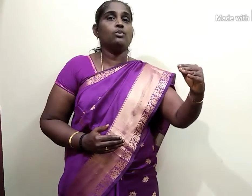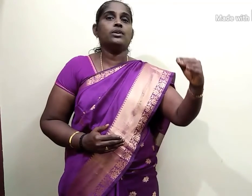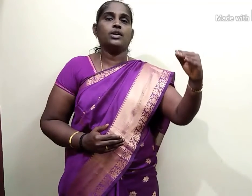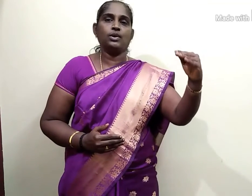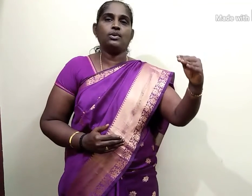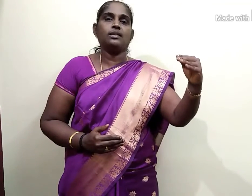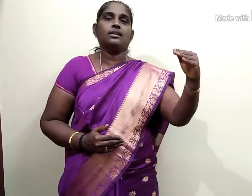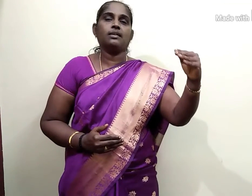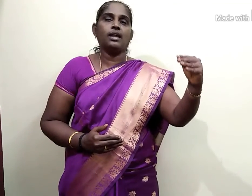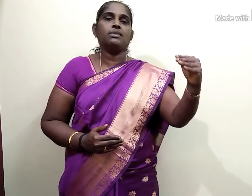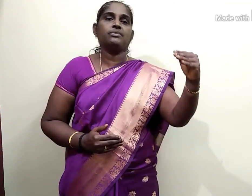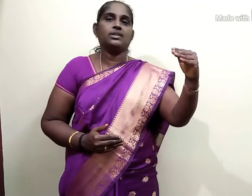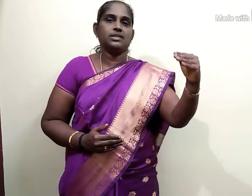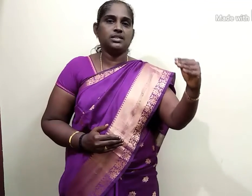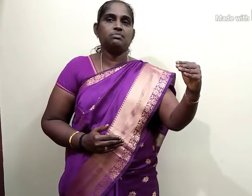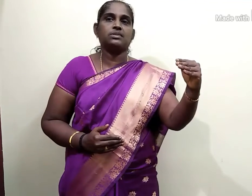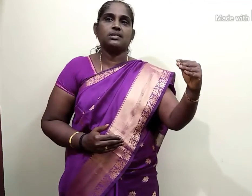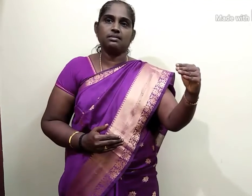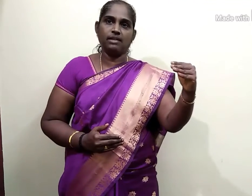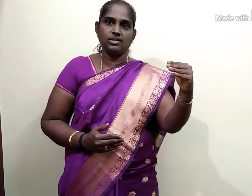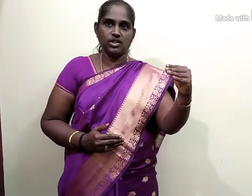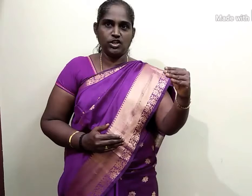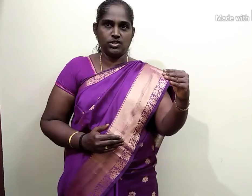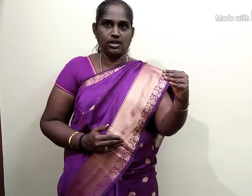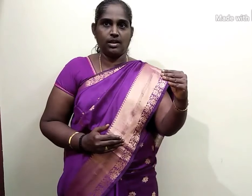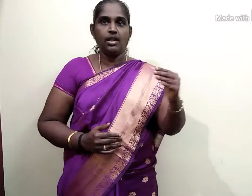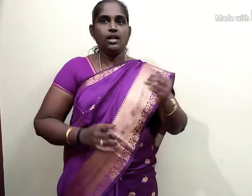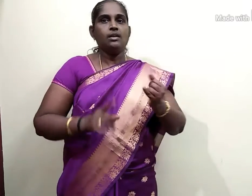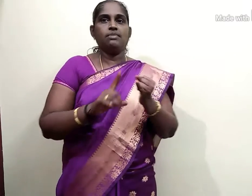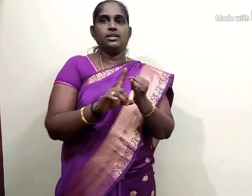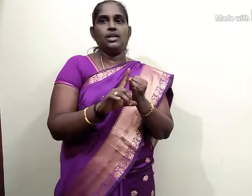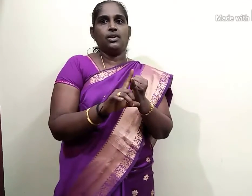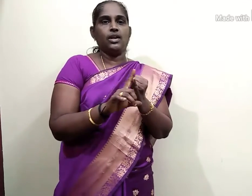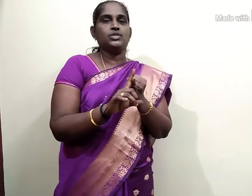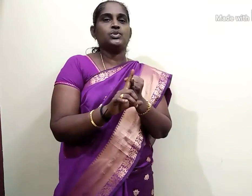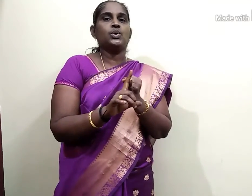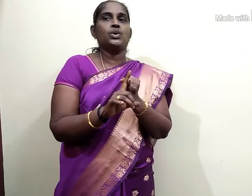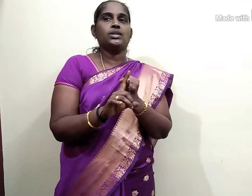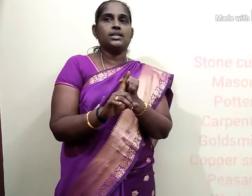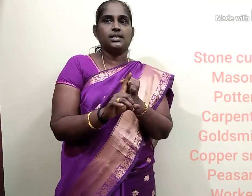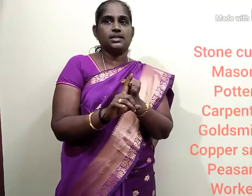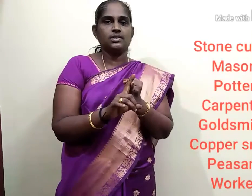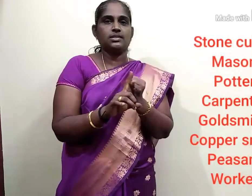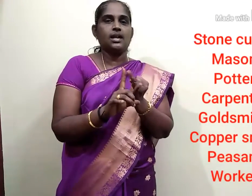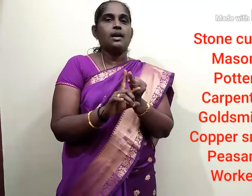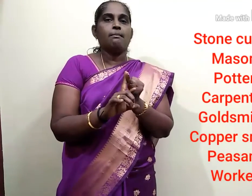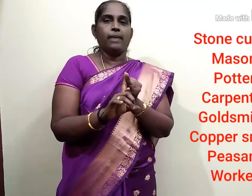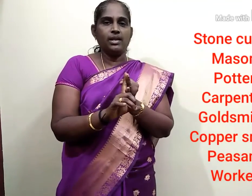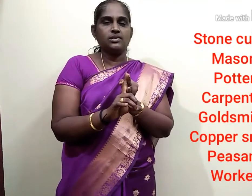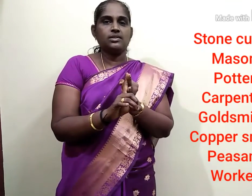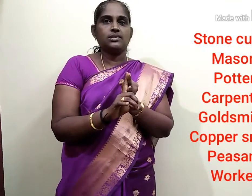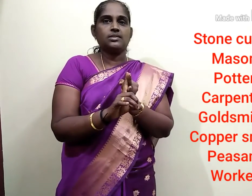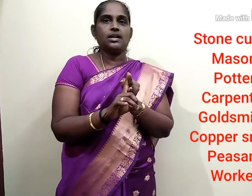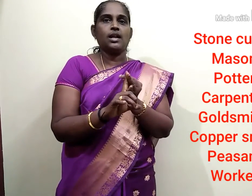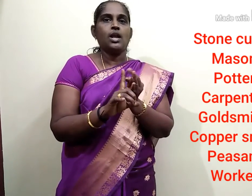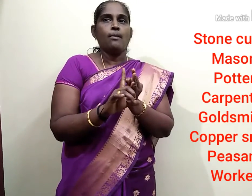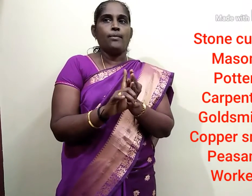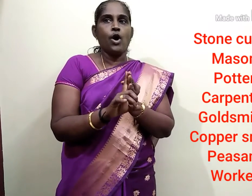lived during the time of this Egyptian civilization, particularly stone cutters, masons,